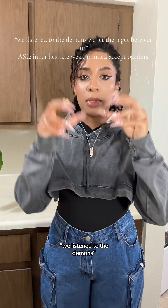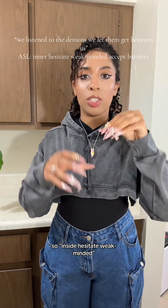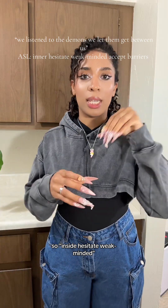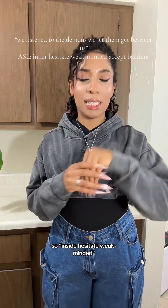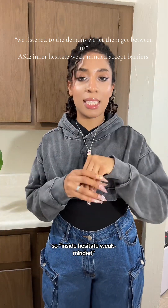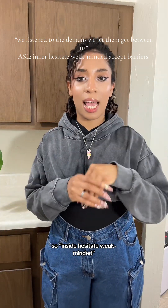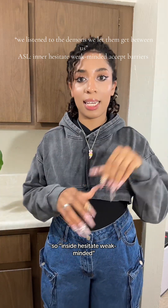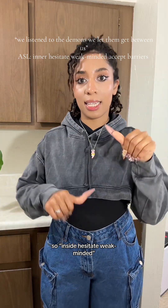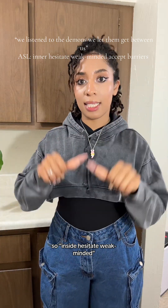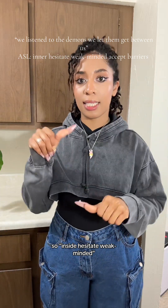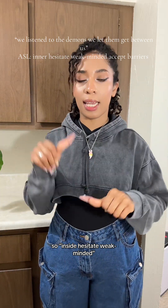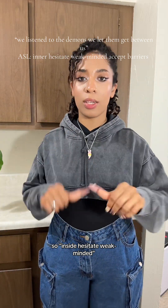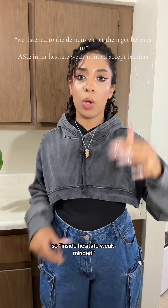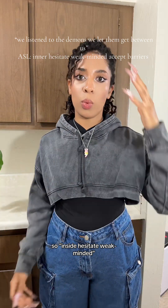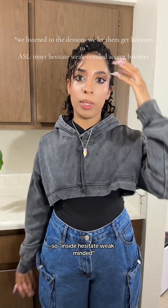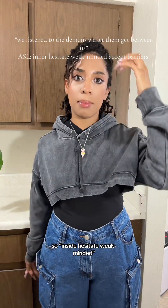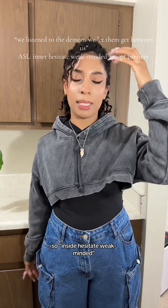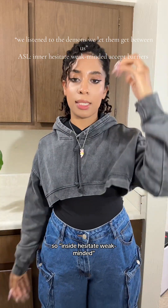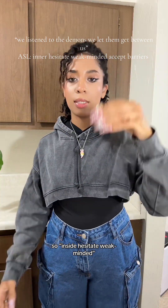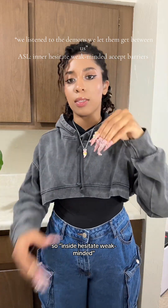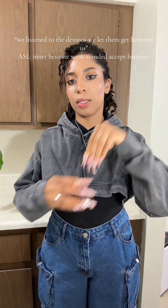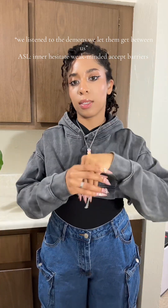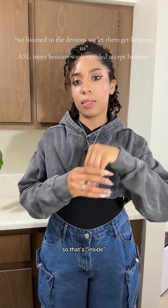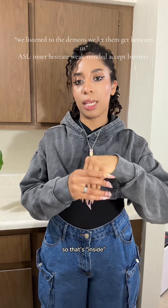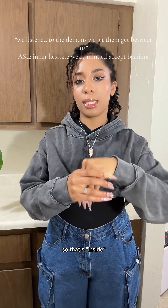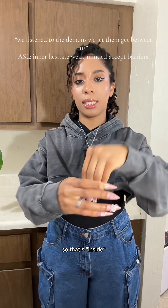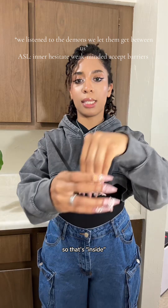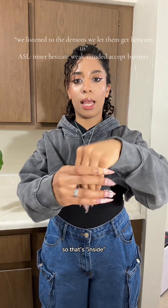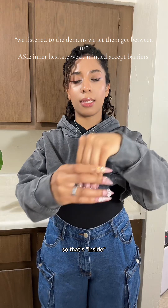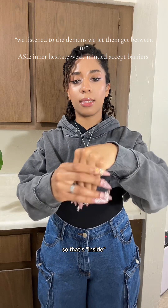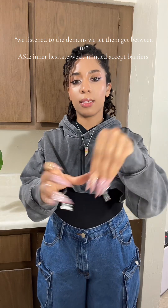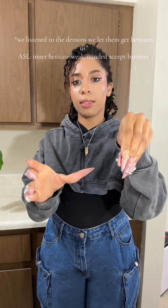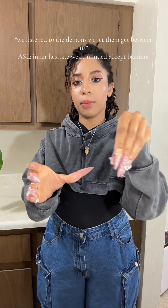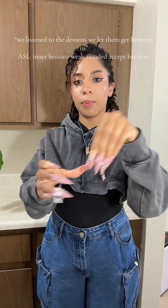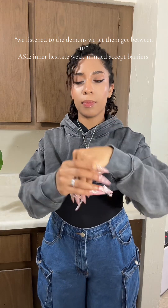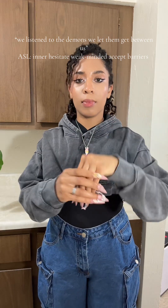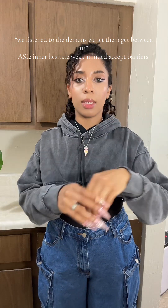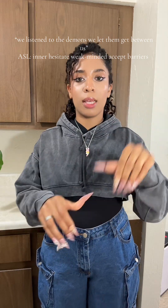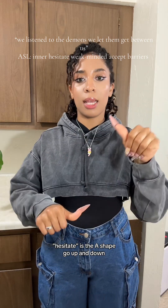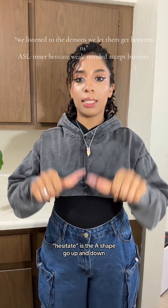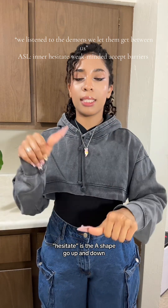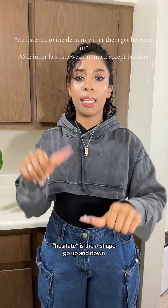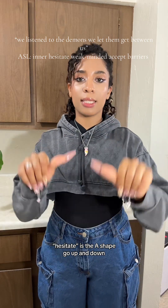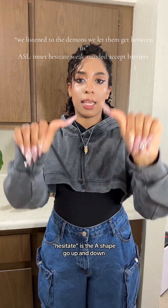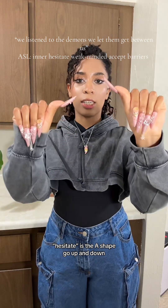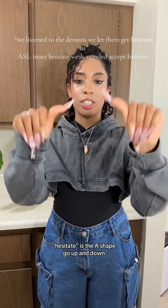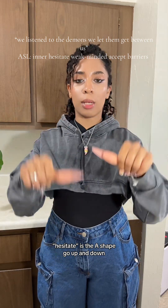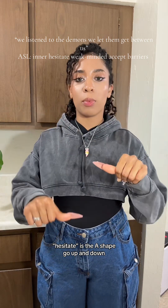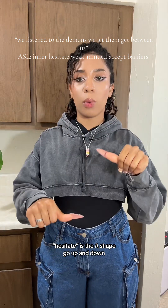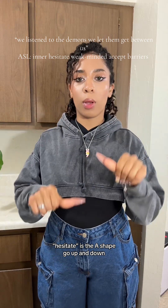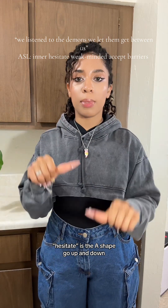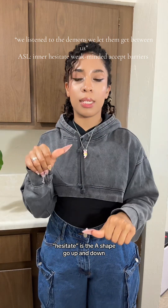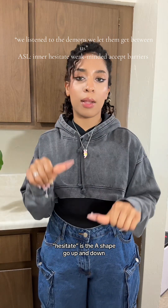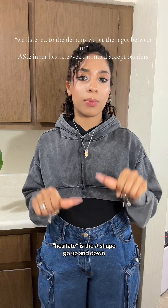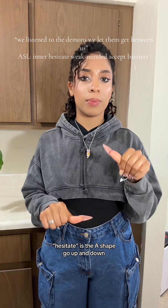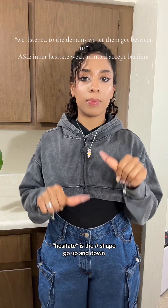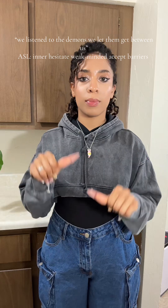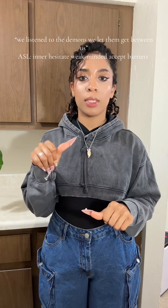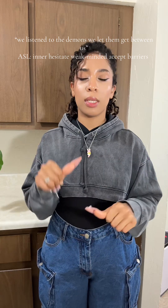so inside, hesitate, weak-minded. So that's inside. Hesitate is the A shape, go up and down, and